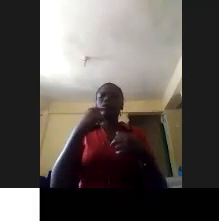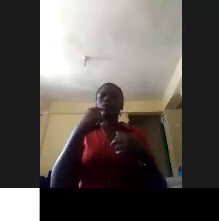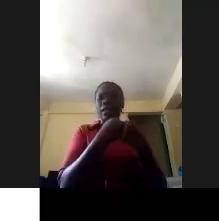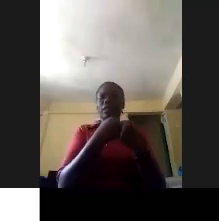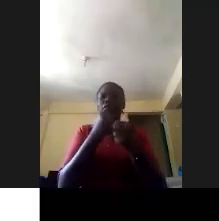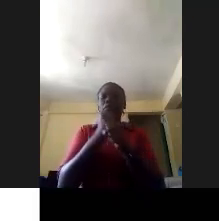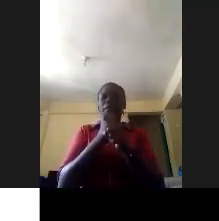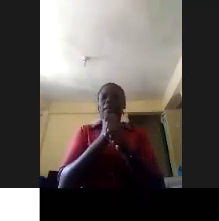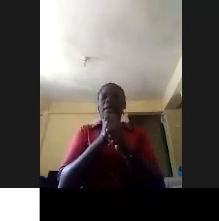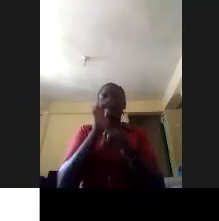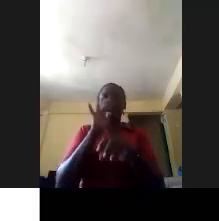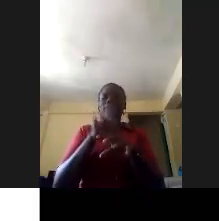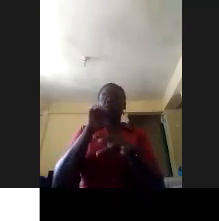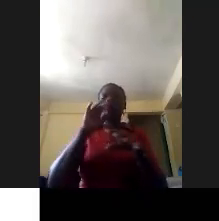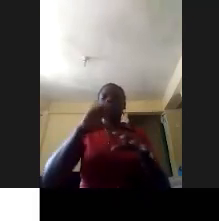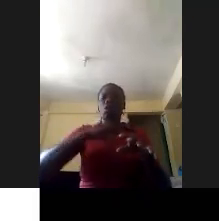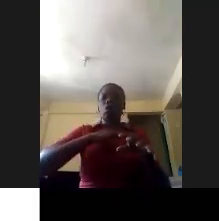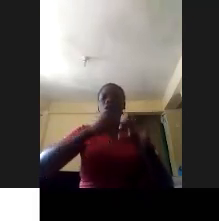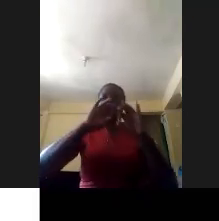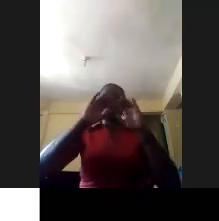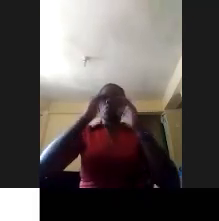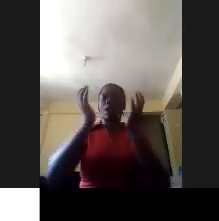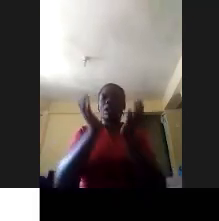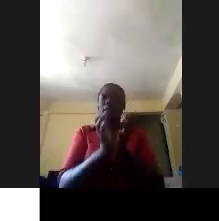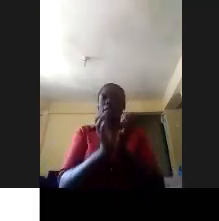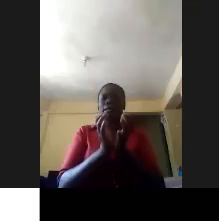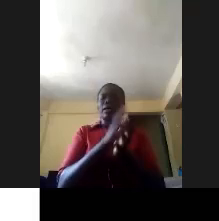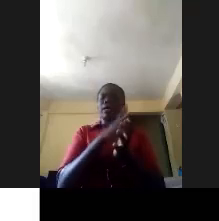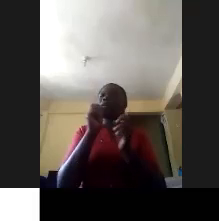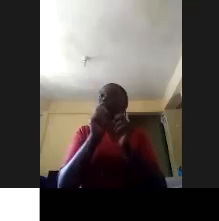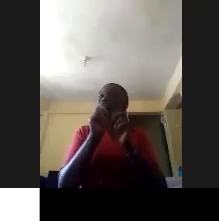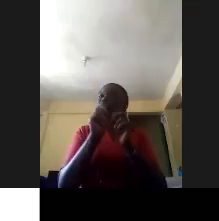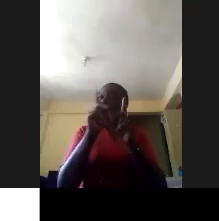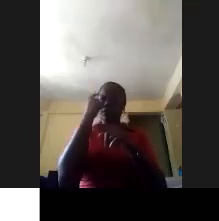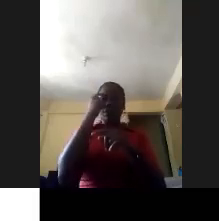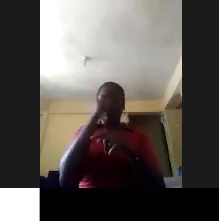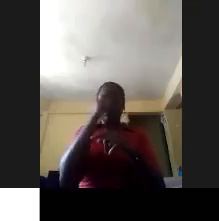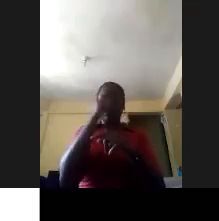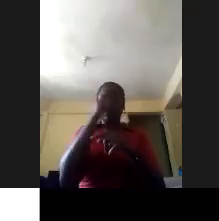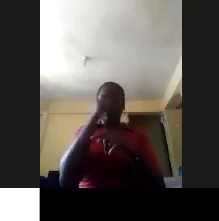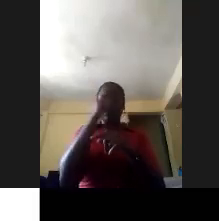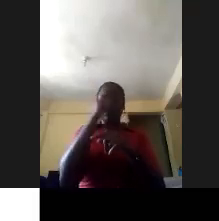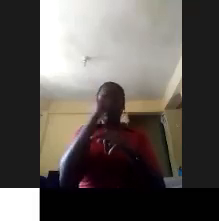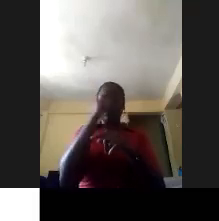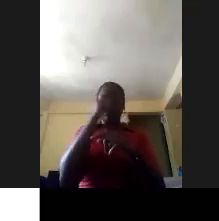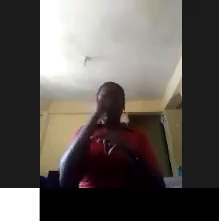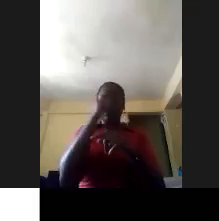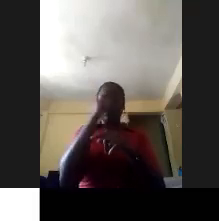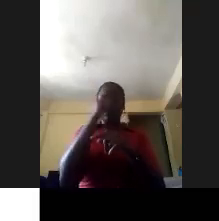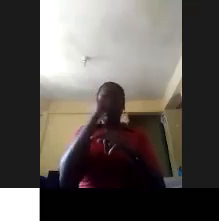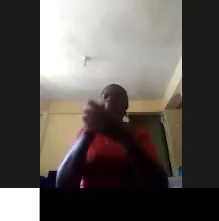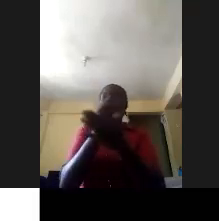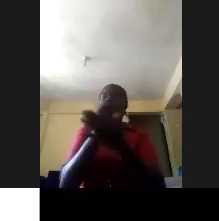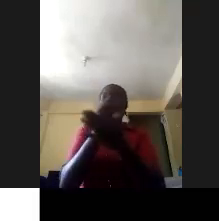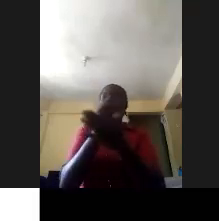of your inner world. Yeah, and it's okay for you to falter in some of these things, or it's okay